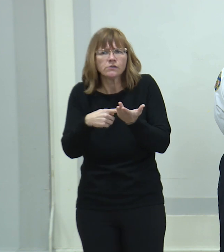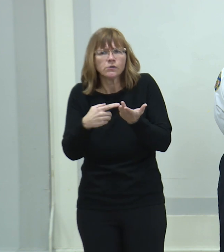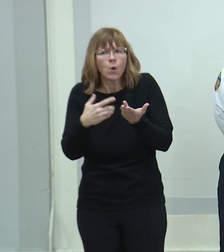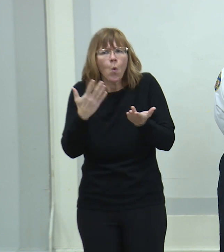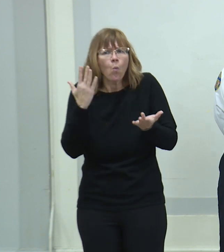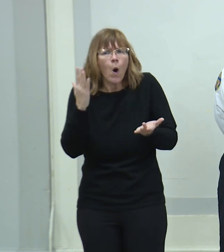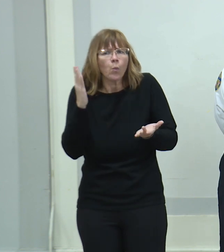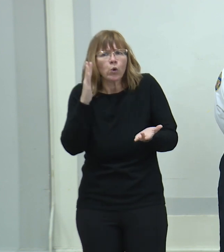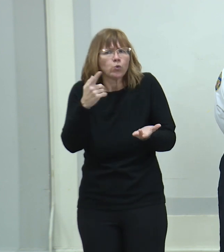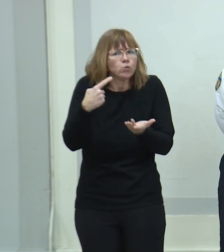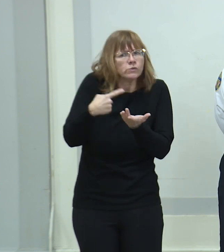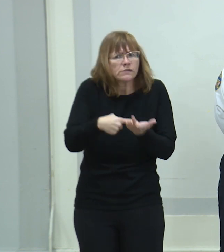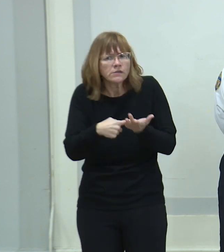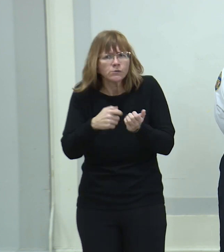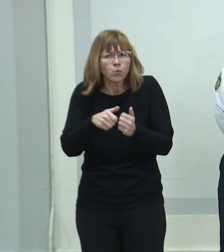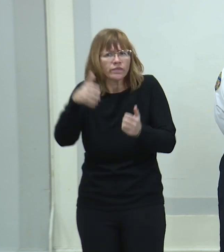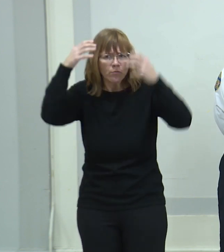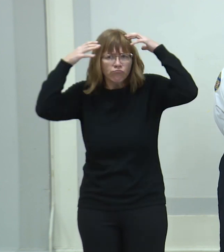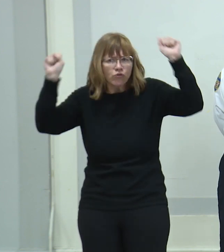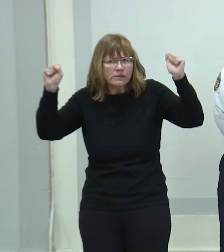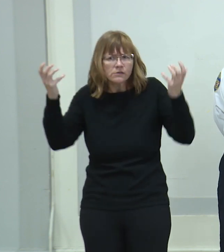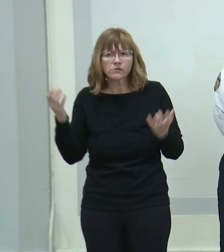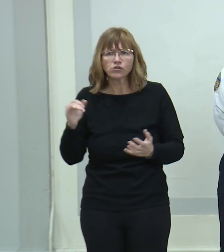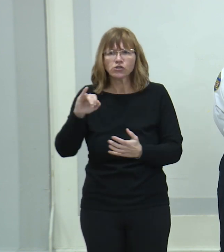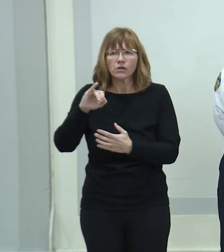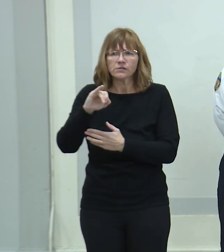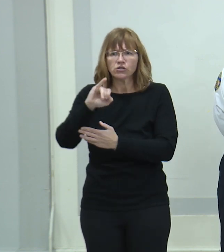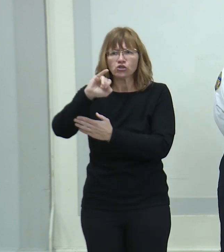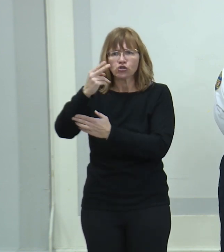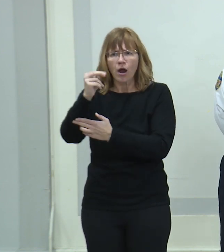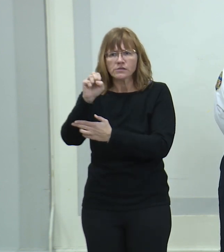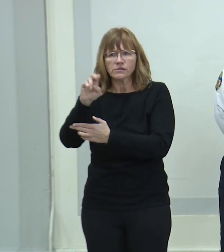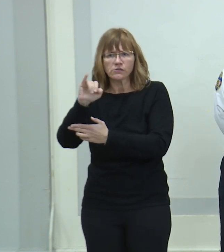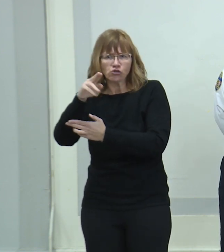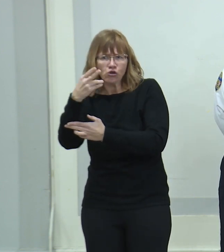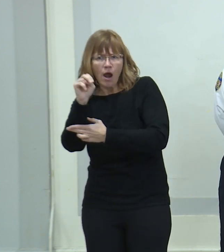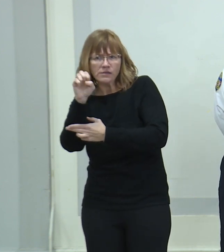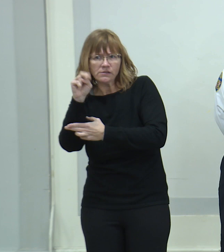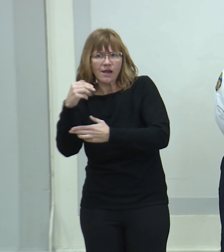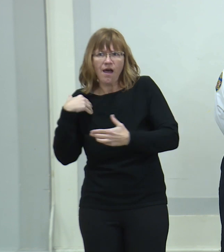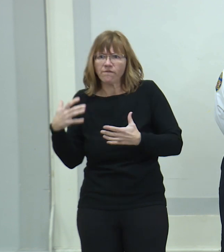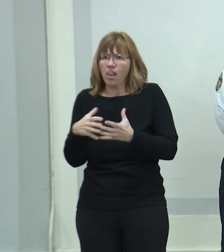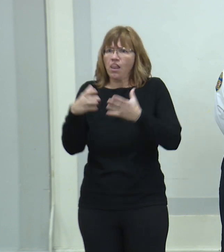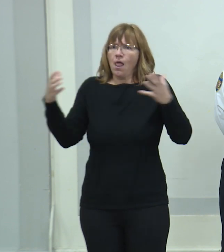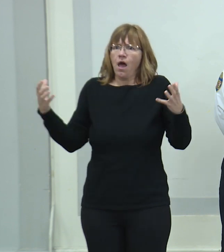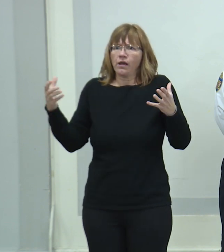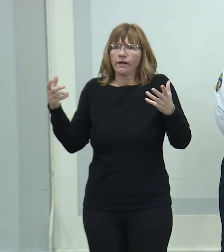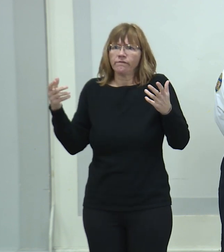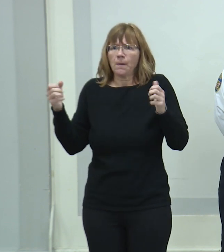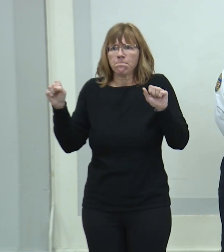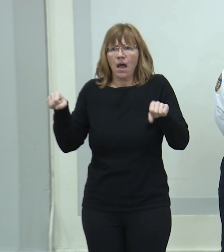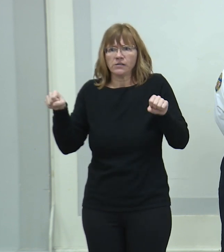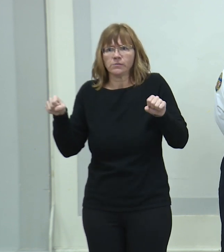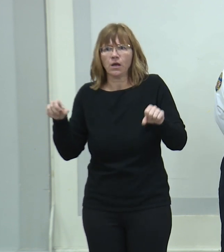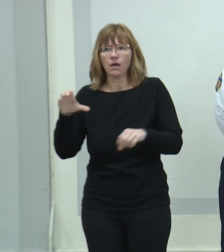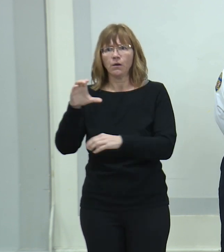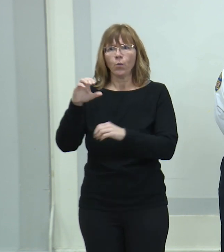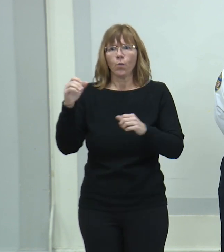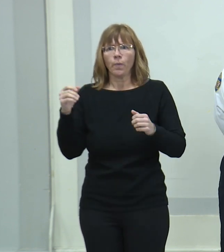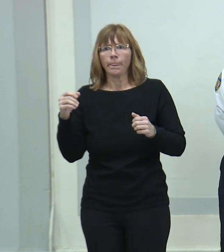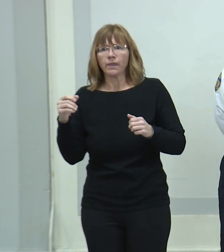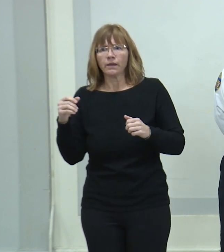health commissioner pointed out, has raised a lot of new possibilities. Now we have the convention center with the 6 zip codes trying to help